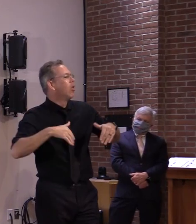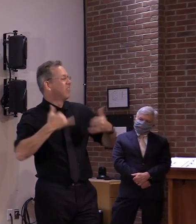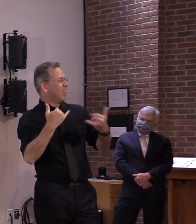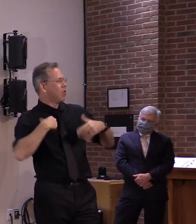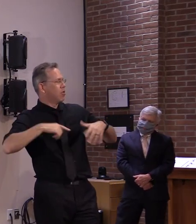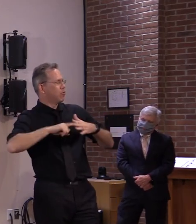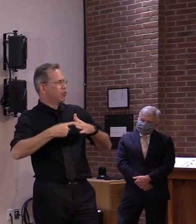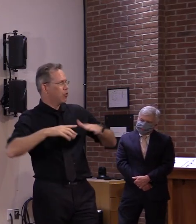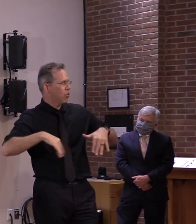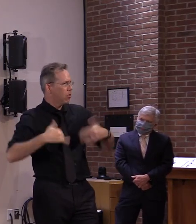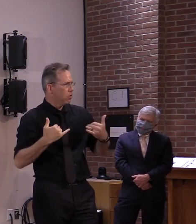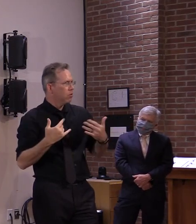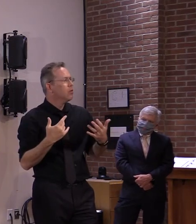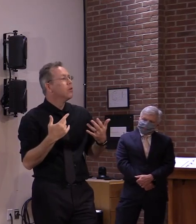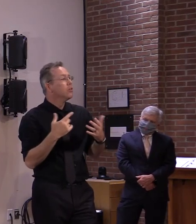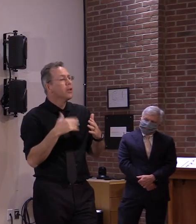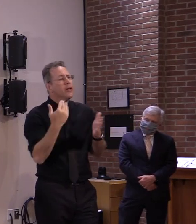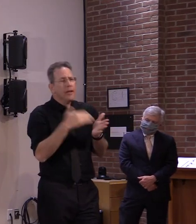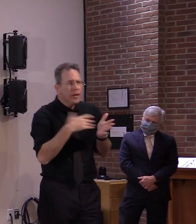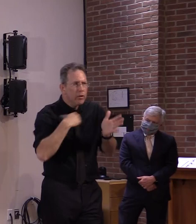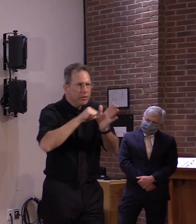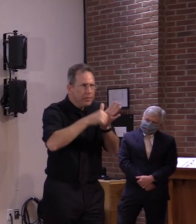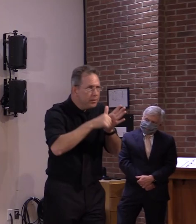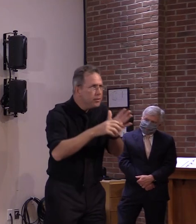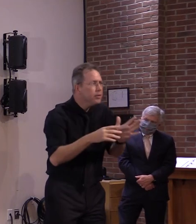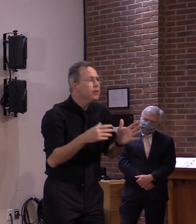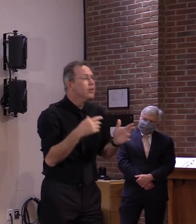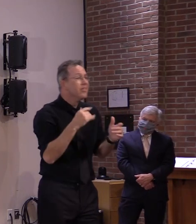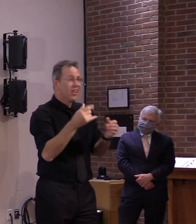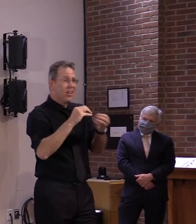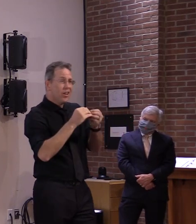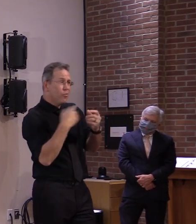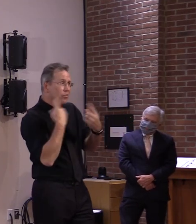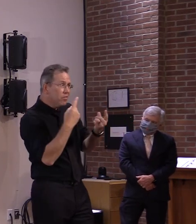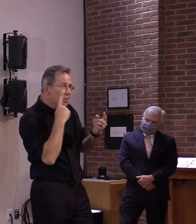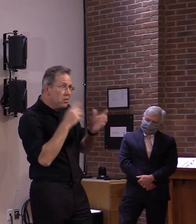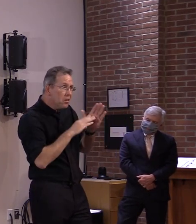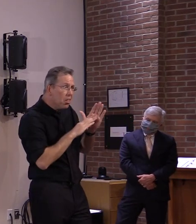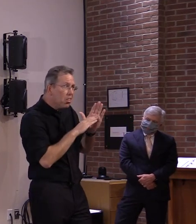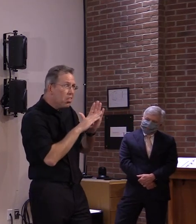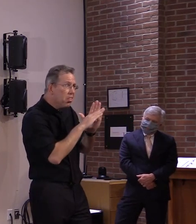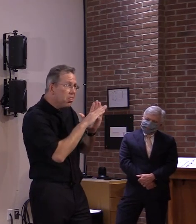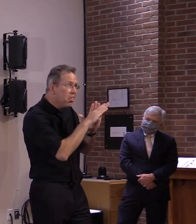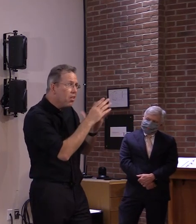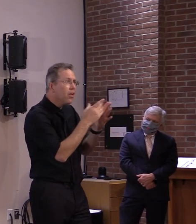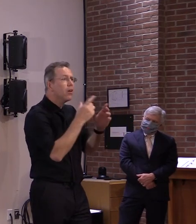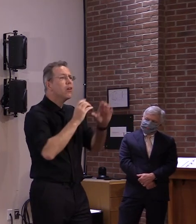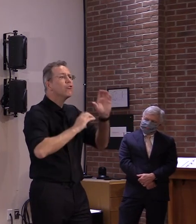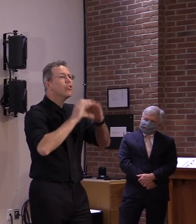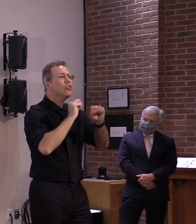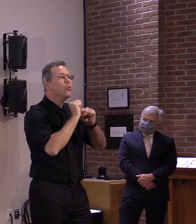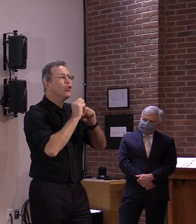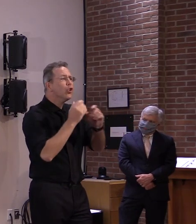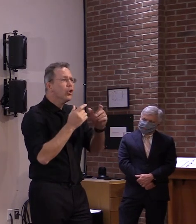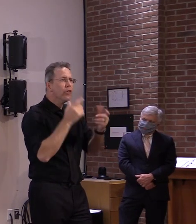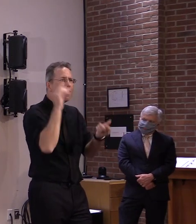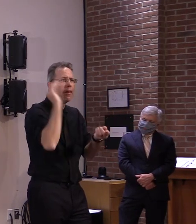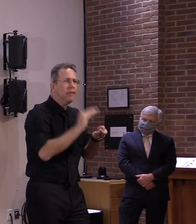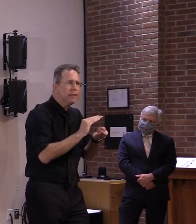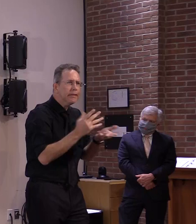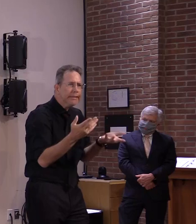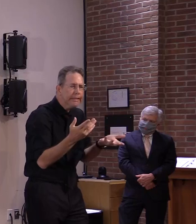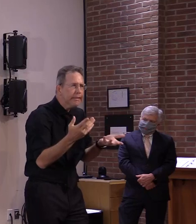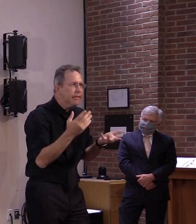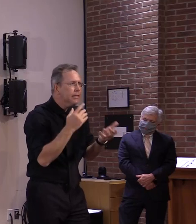wave, obviously, when construction tapers off due to the weather and that will be fairly soon. So we may